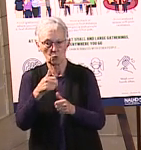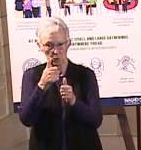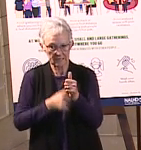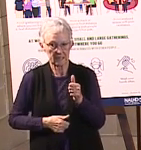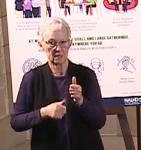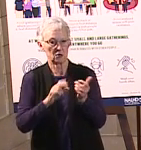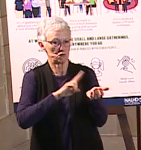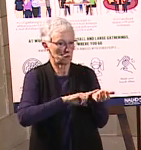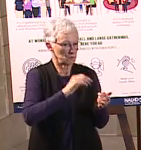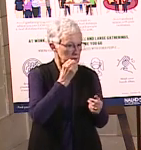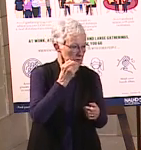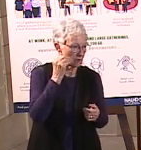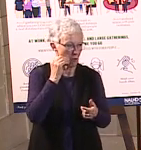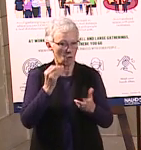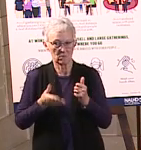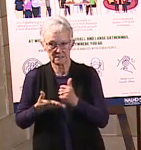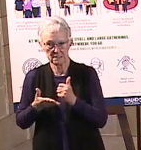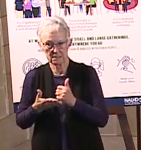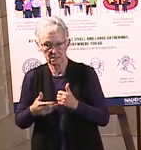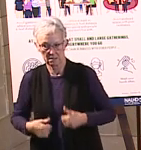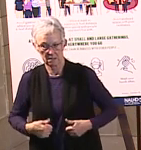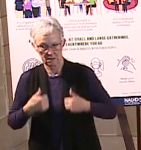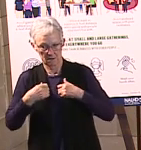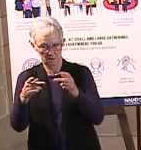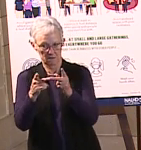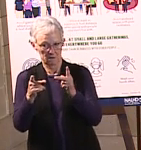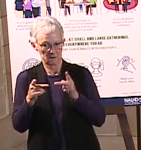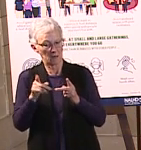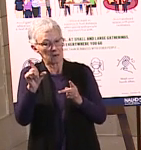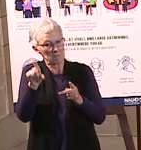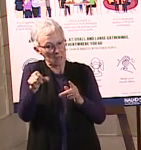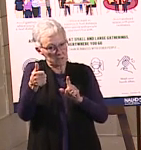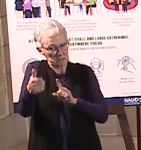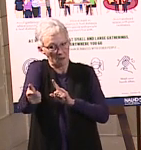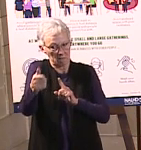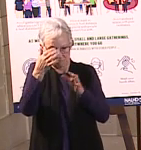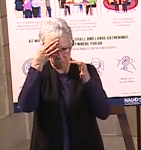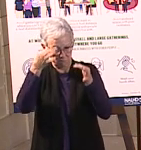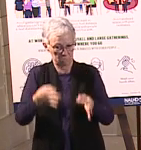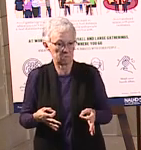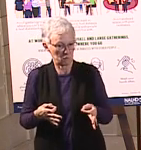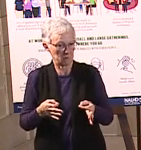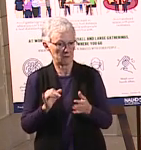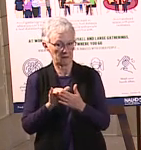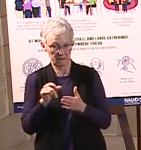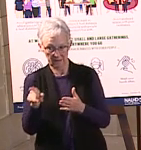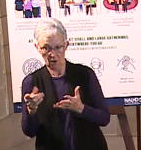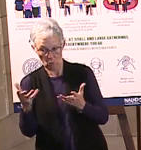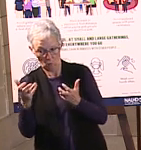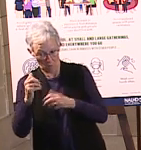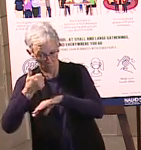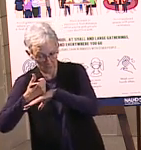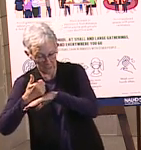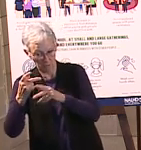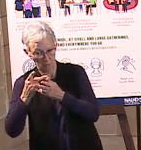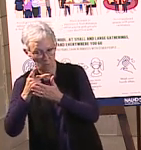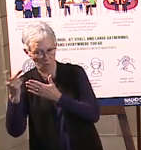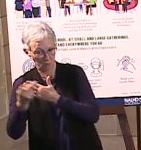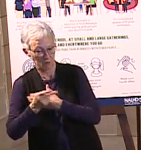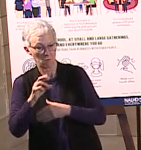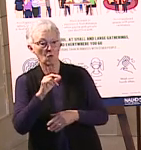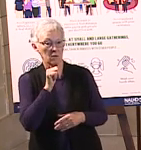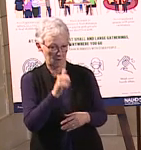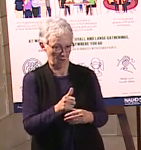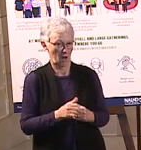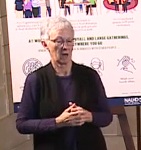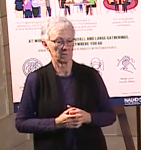ability to implement. And I would just like to also caution, as the governor said, that if facilities do decide to implement